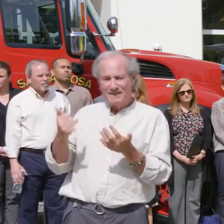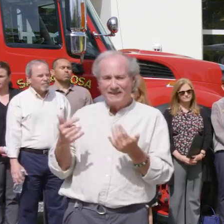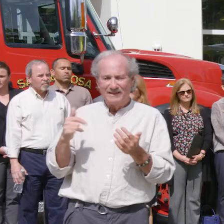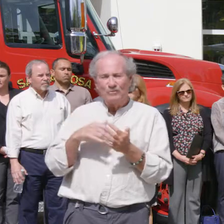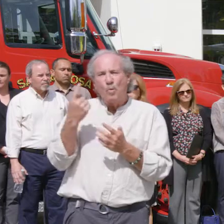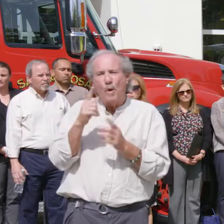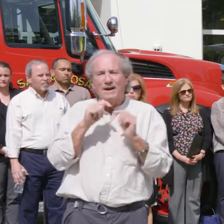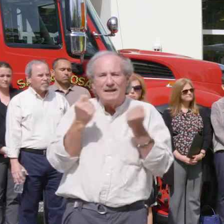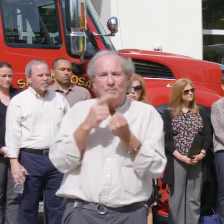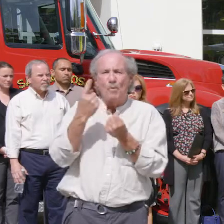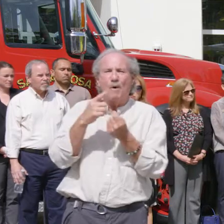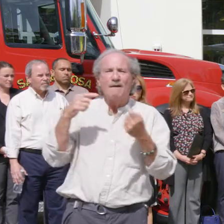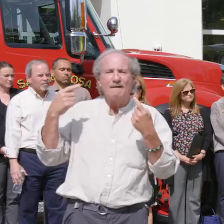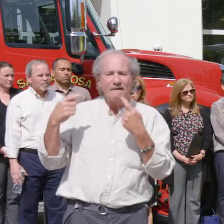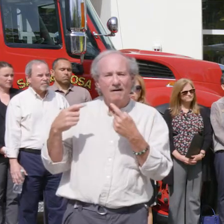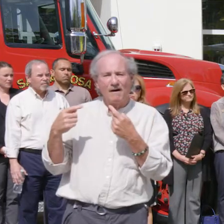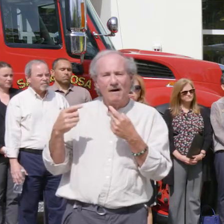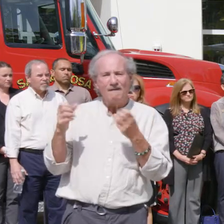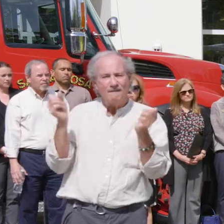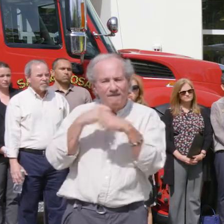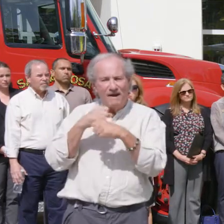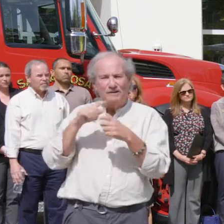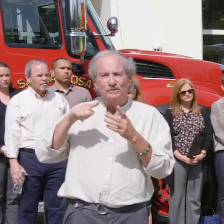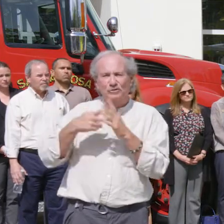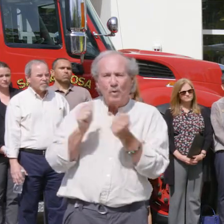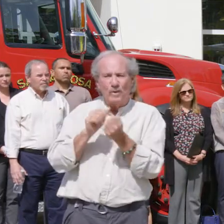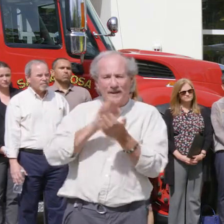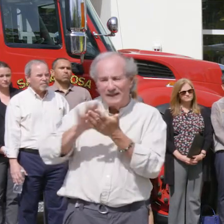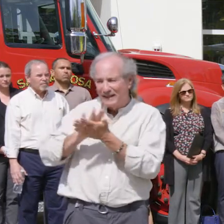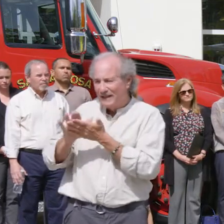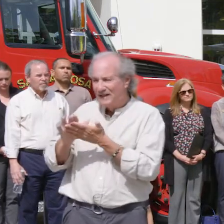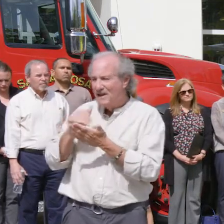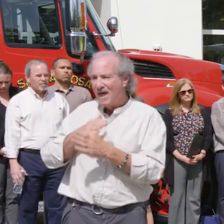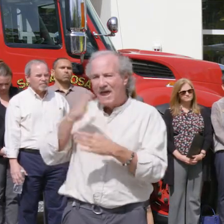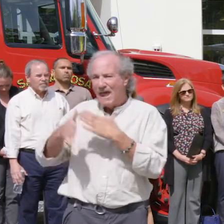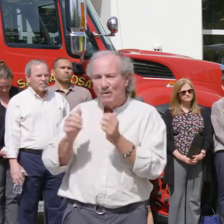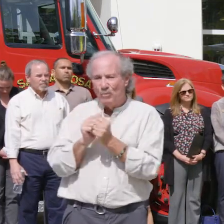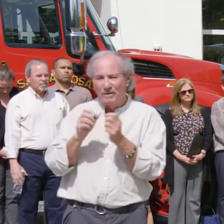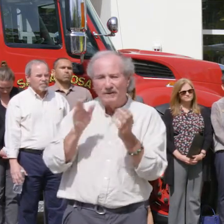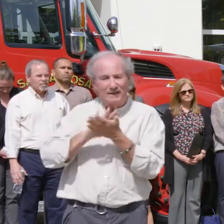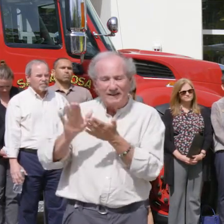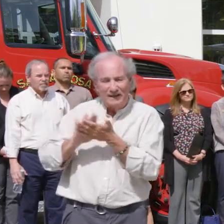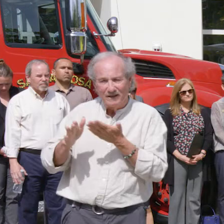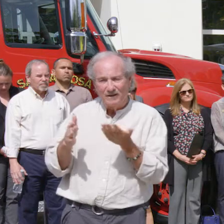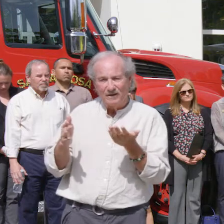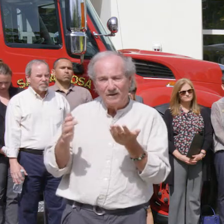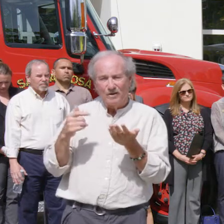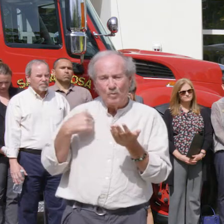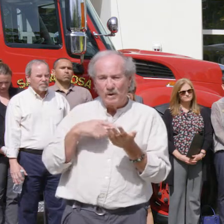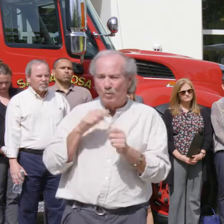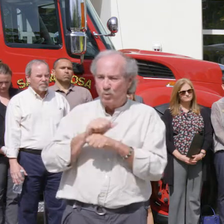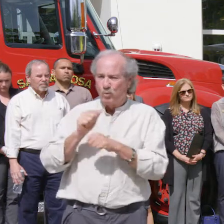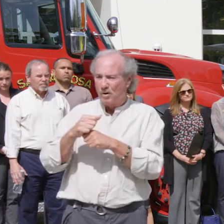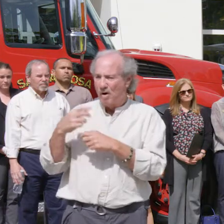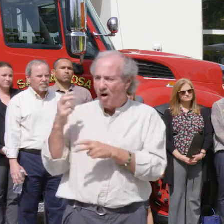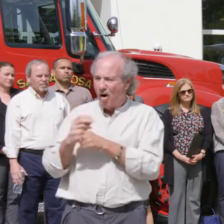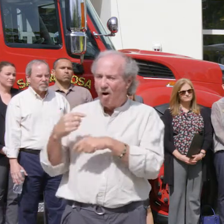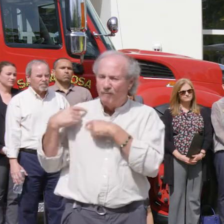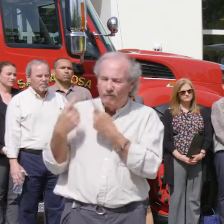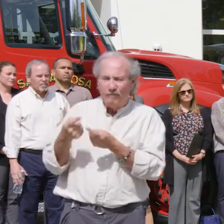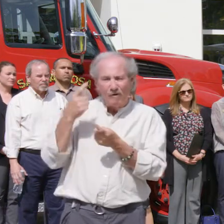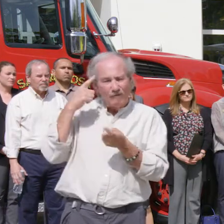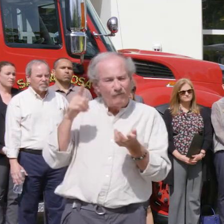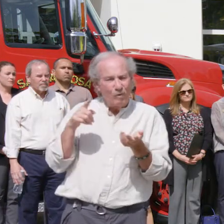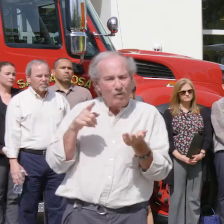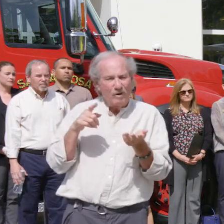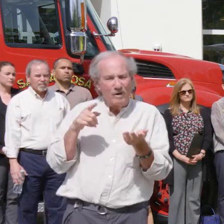one fight. It all started with debris. It doesn't end with debris. I think we've done a tremendous job collectively to get